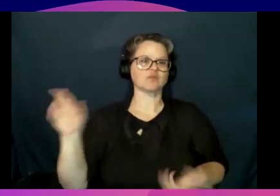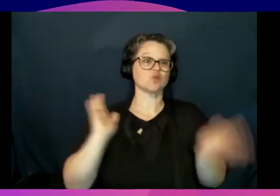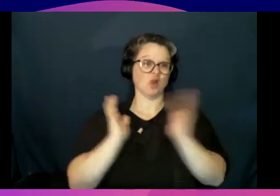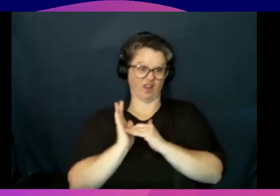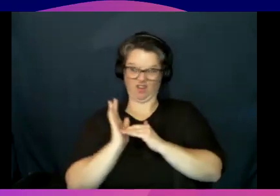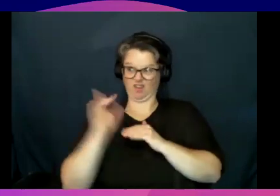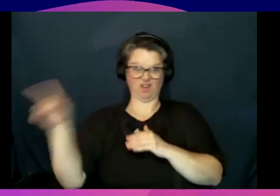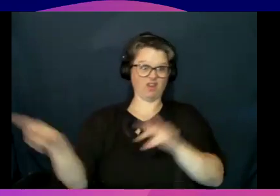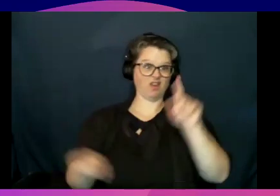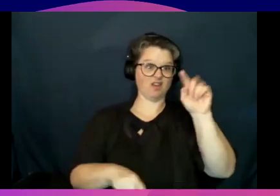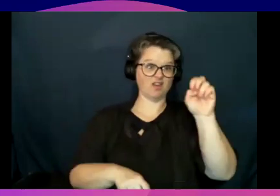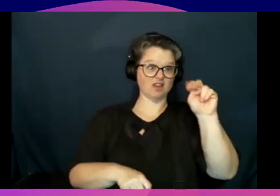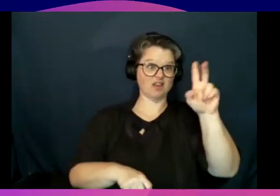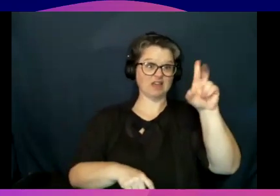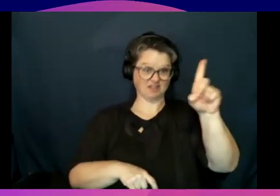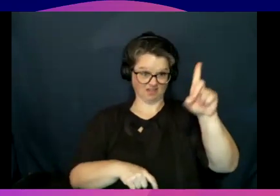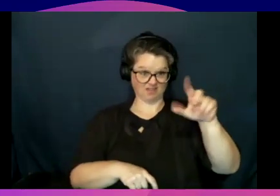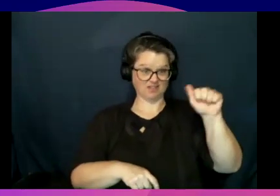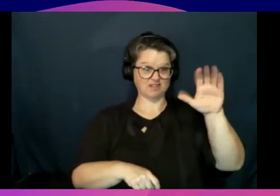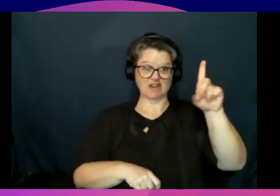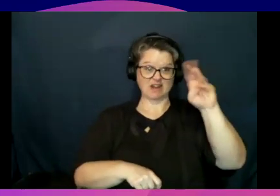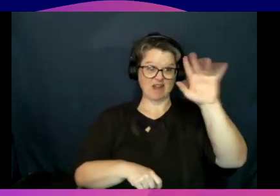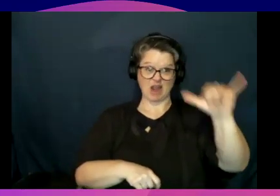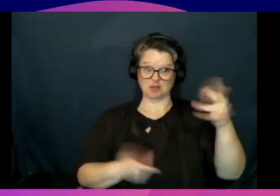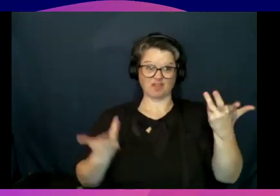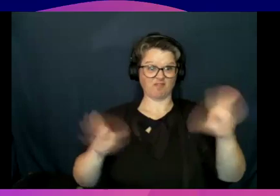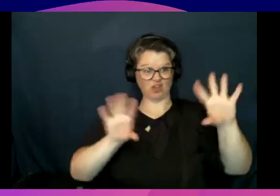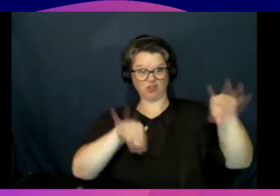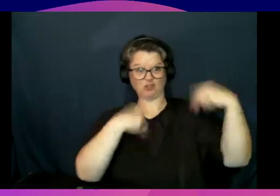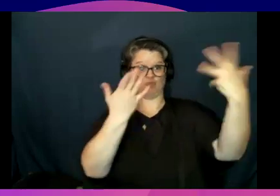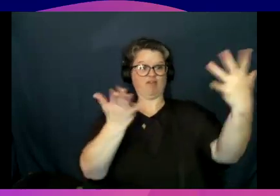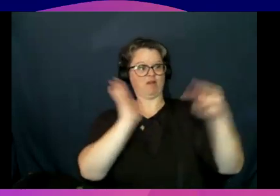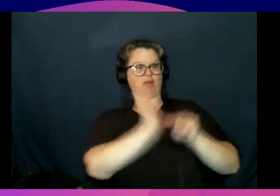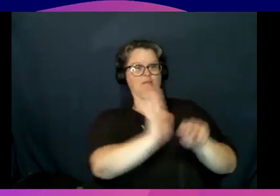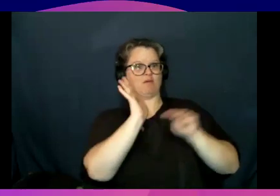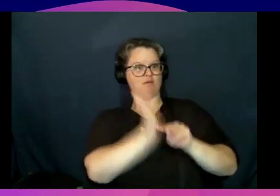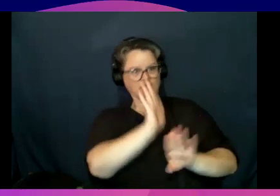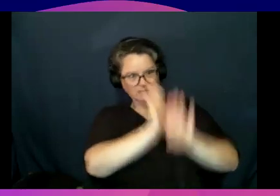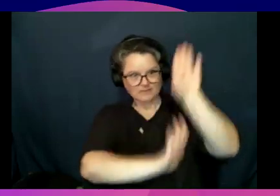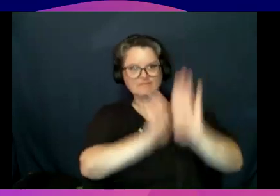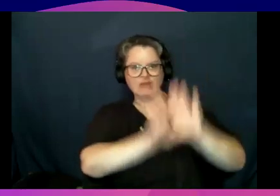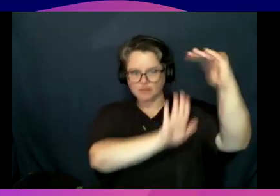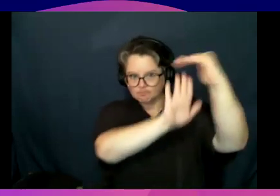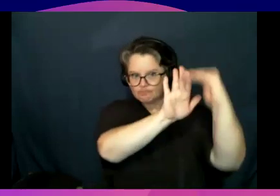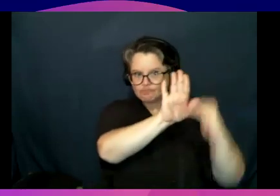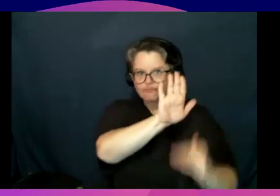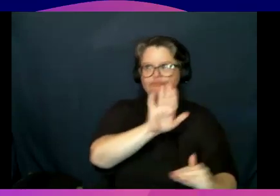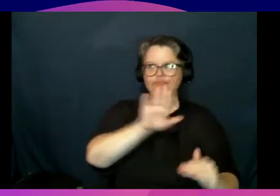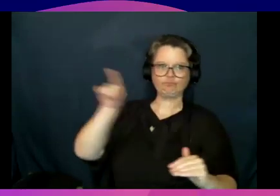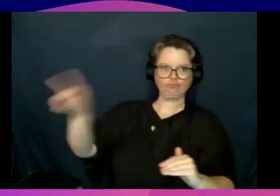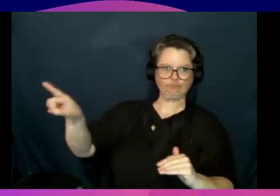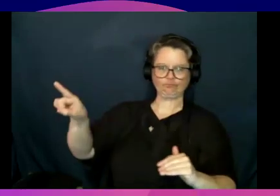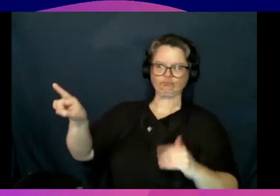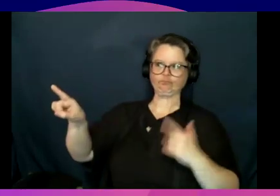different models. Here's the pros and cons. Here's some things to consider. And then it helps organizations develop their